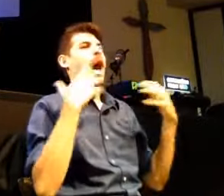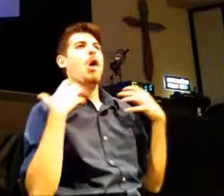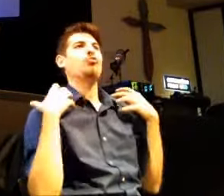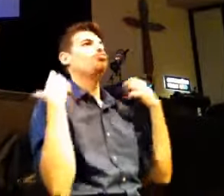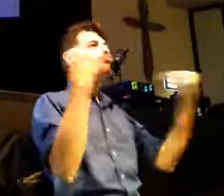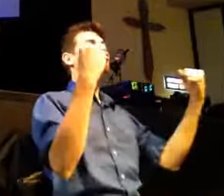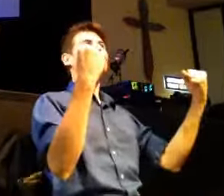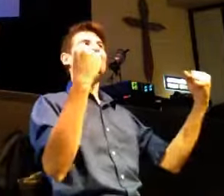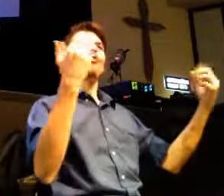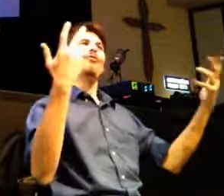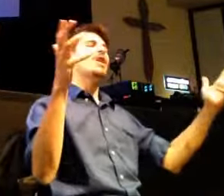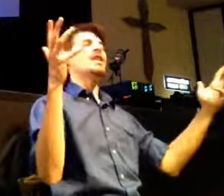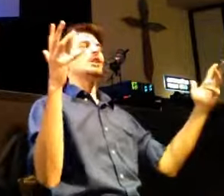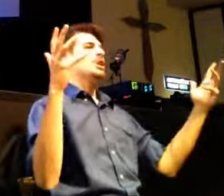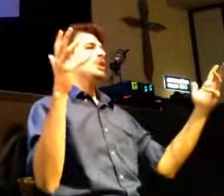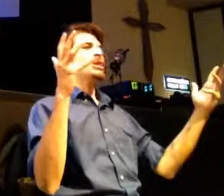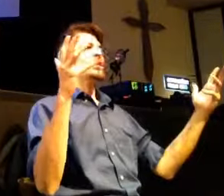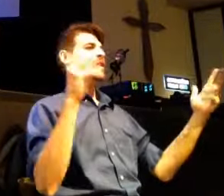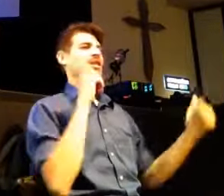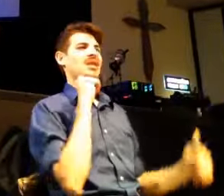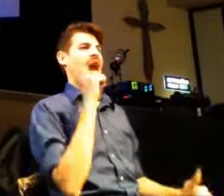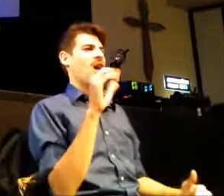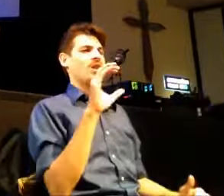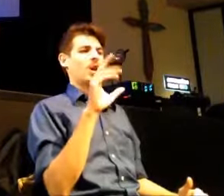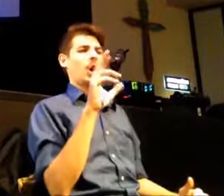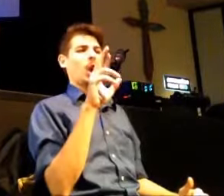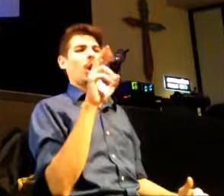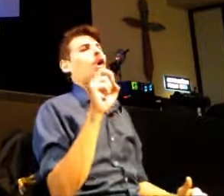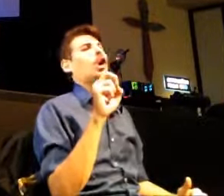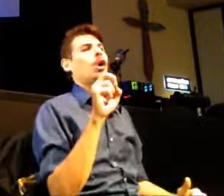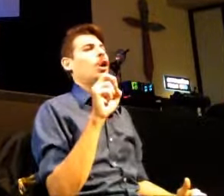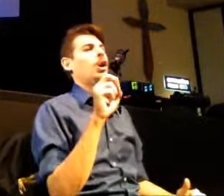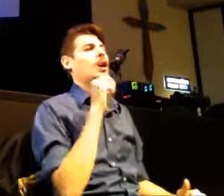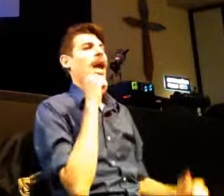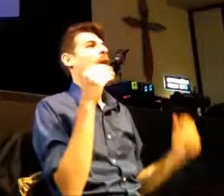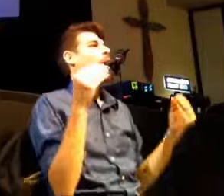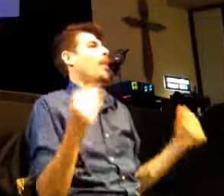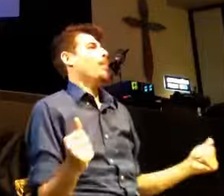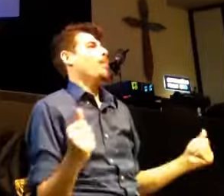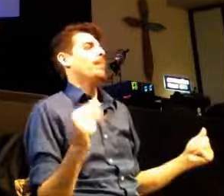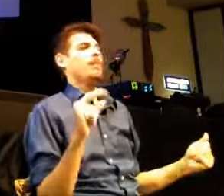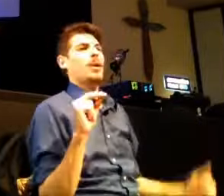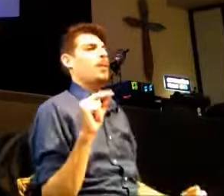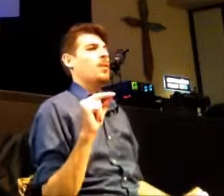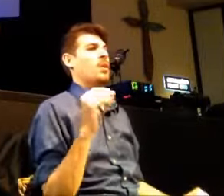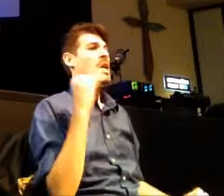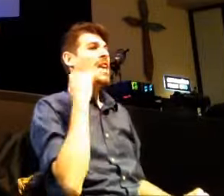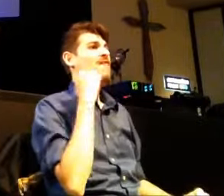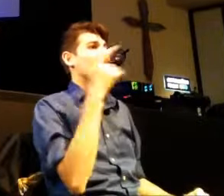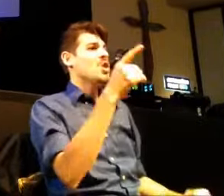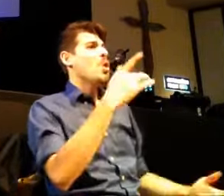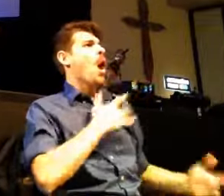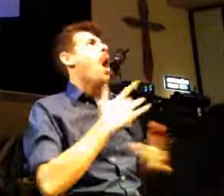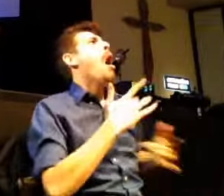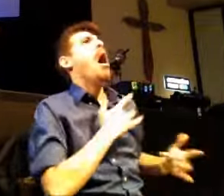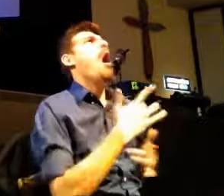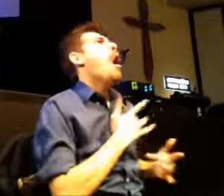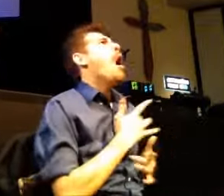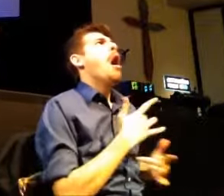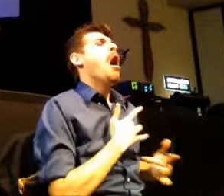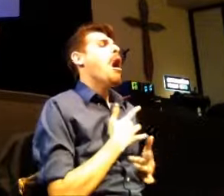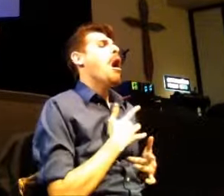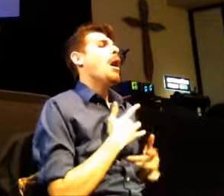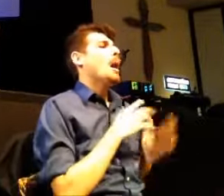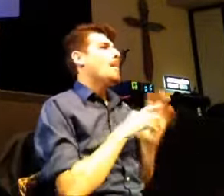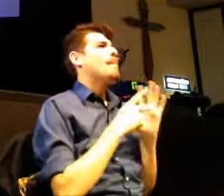in your life. If anxiety becomes chronic in your life, don't over-spiritualize it. Don't say, if I just pray more,